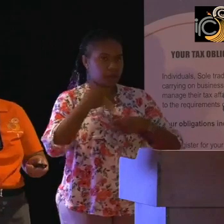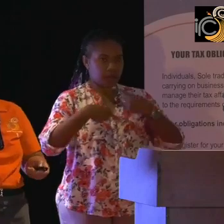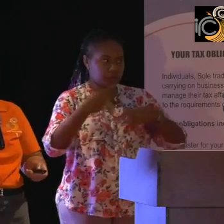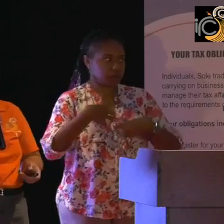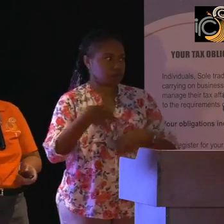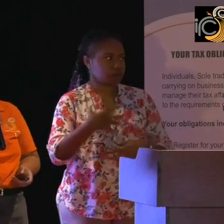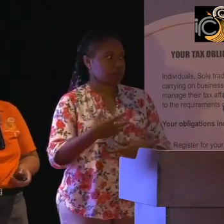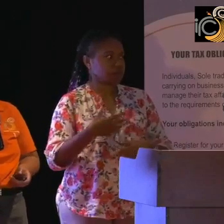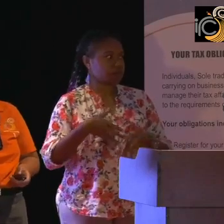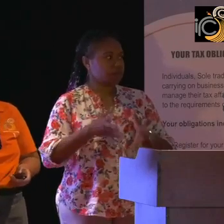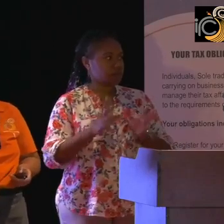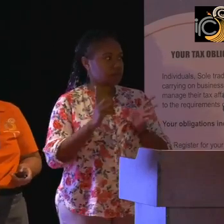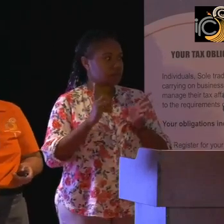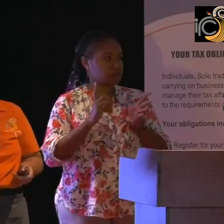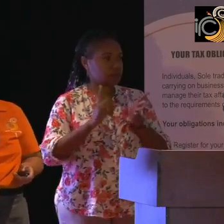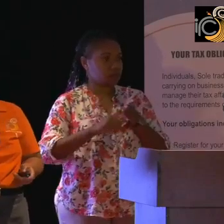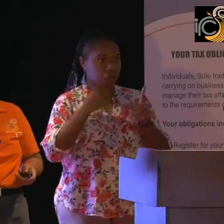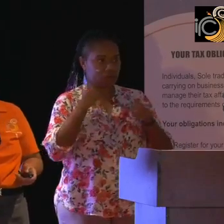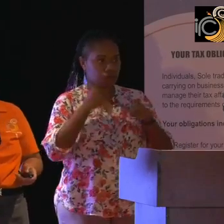credit transfers,